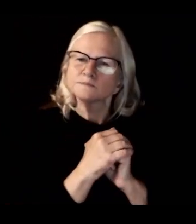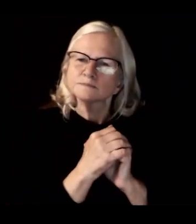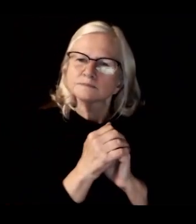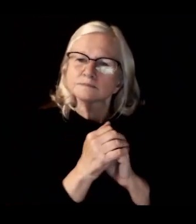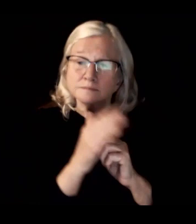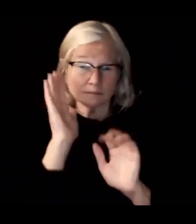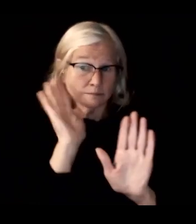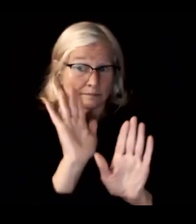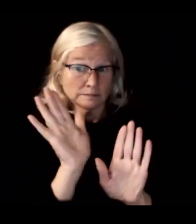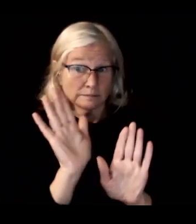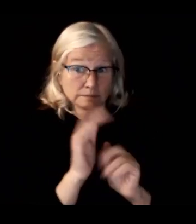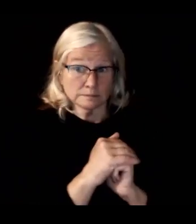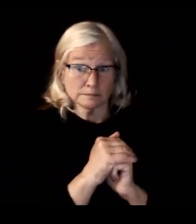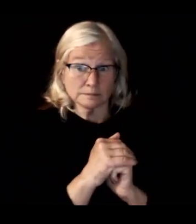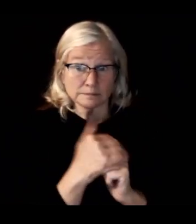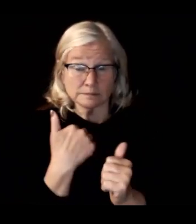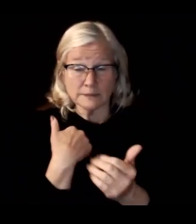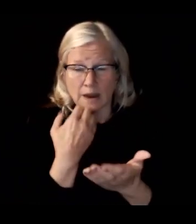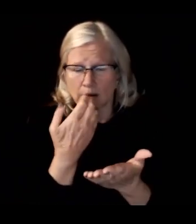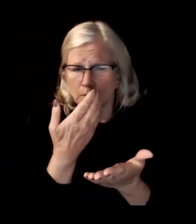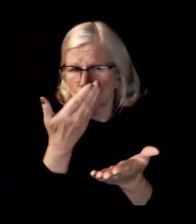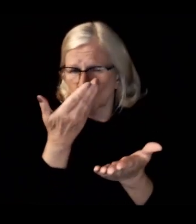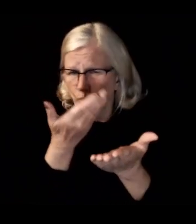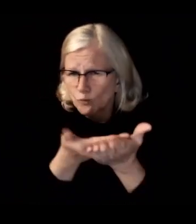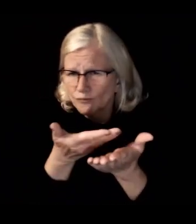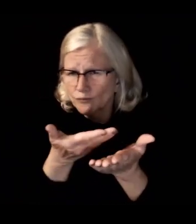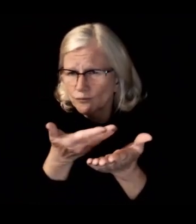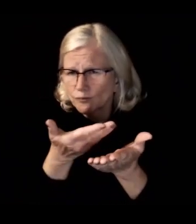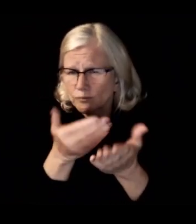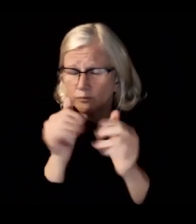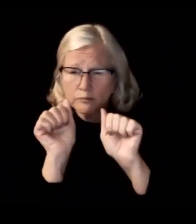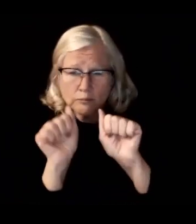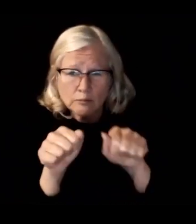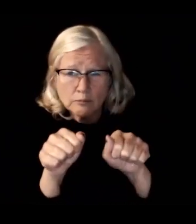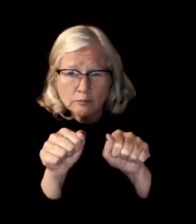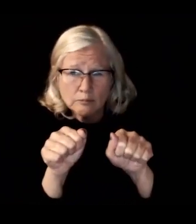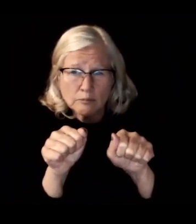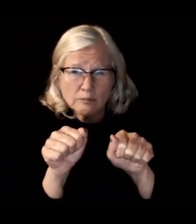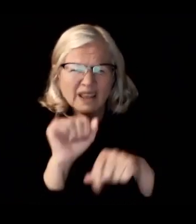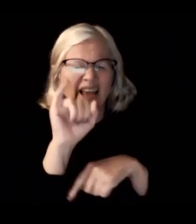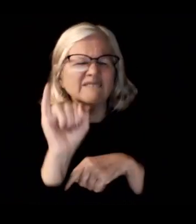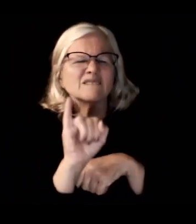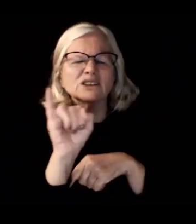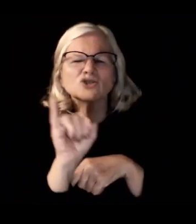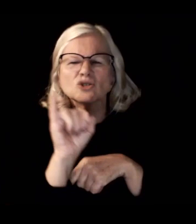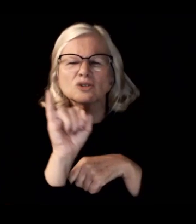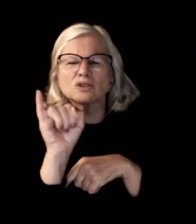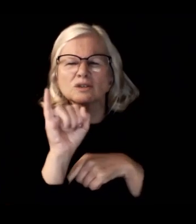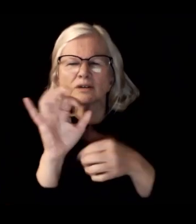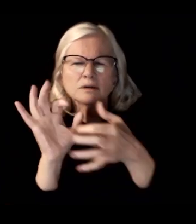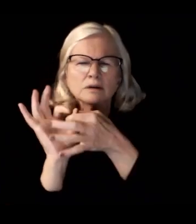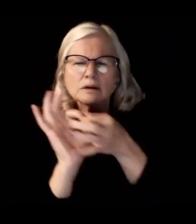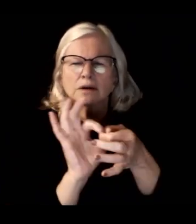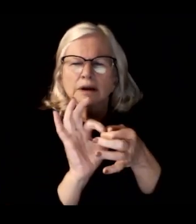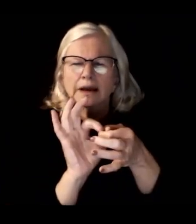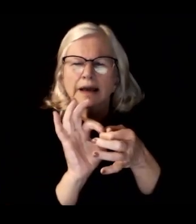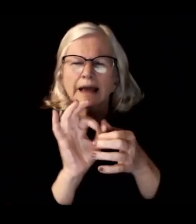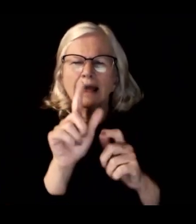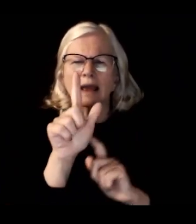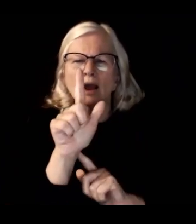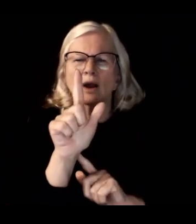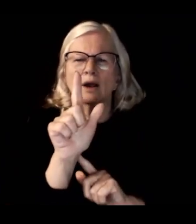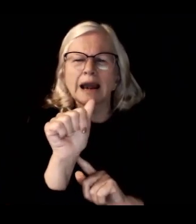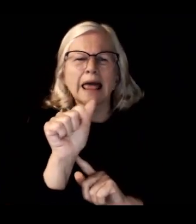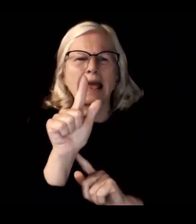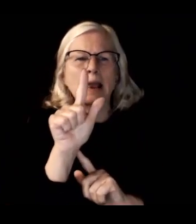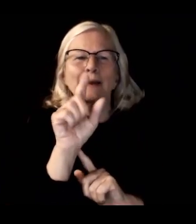evidence yet of possible infections related to the Labor Day weekend. I know we're only a few days out from that